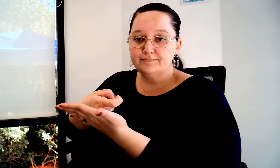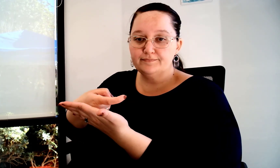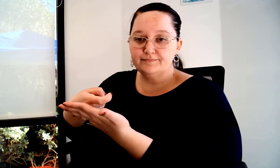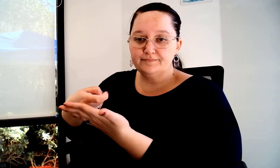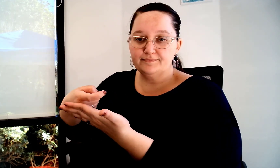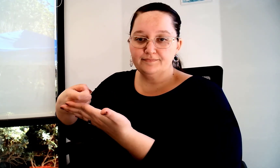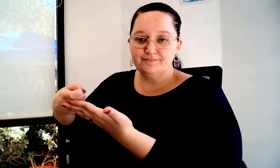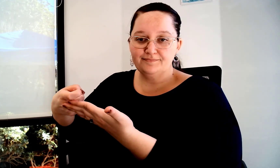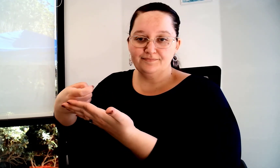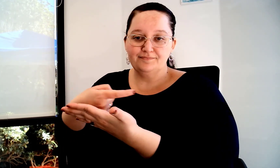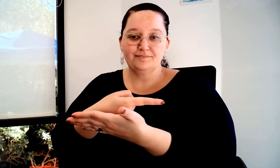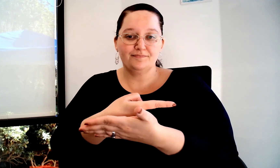or worm or caterpillar.